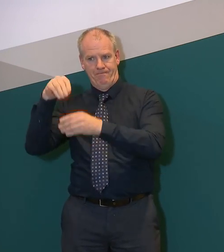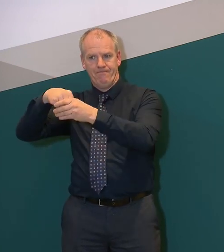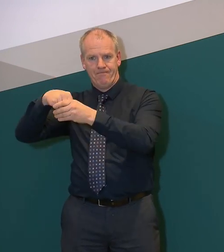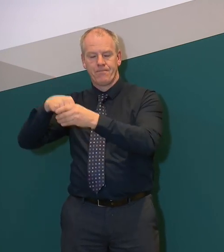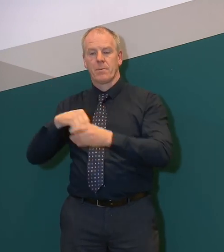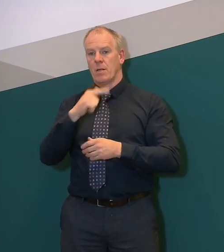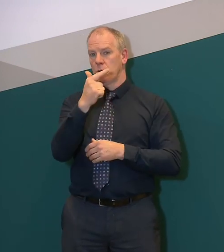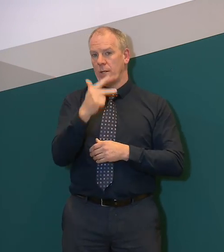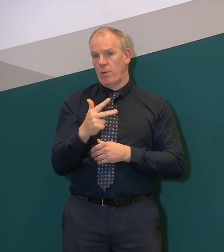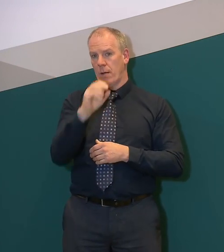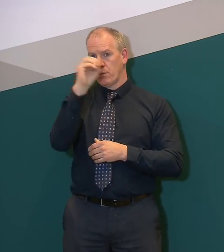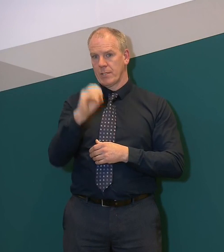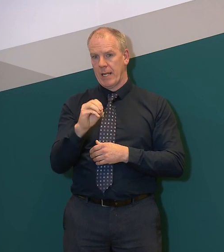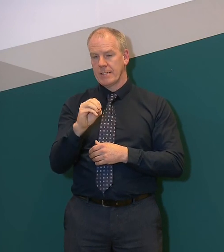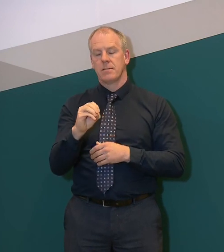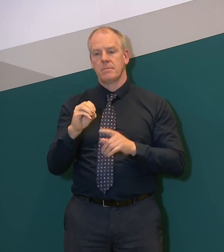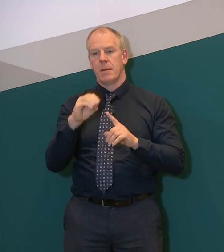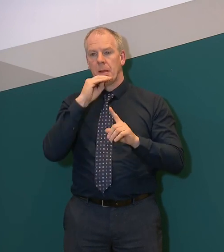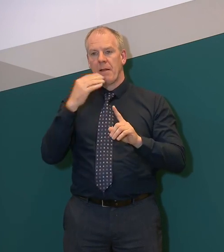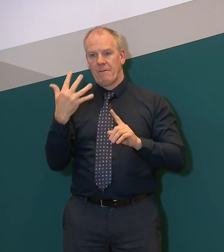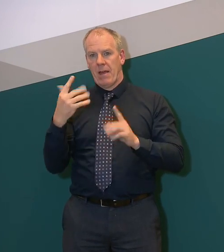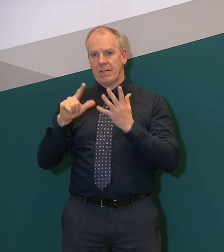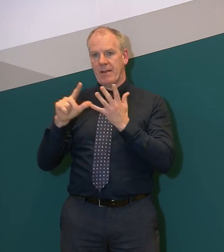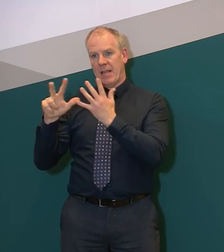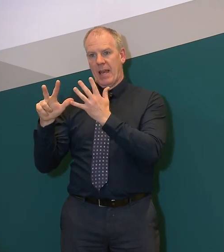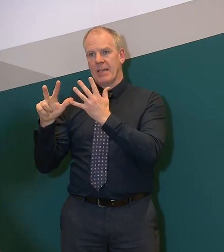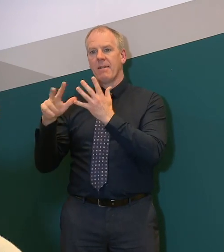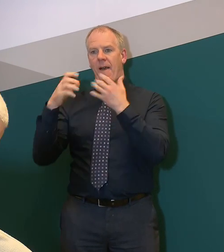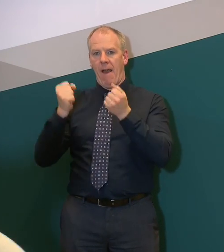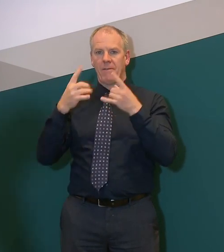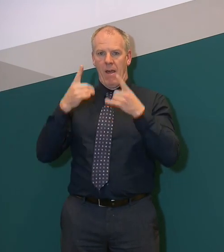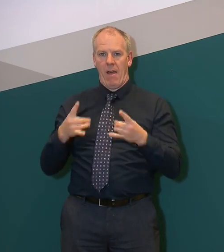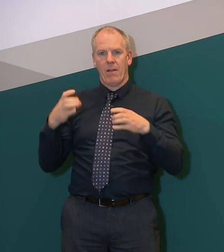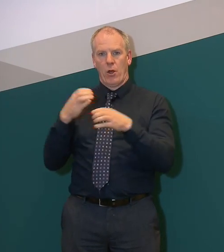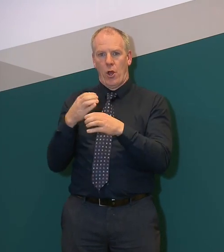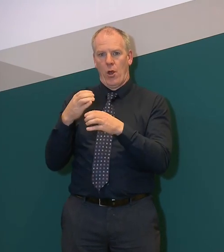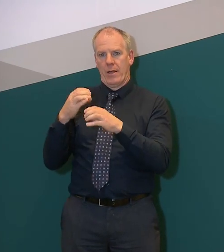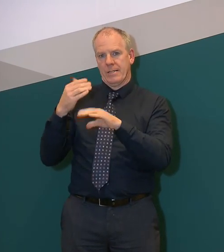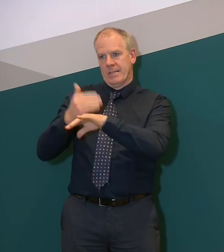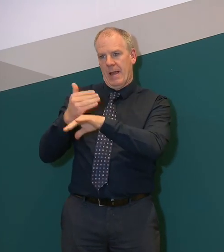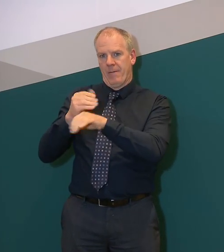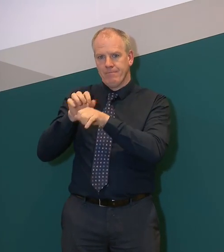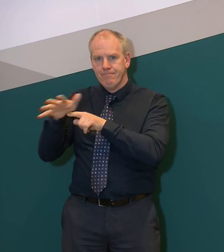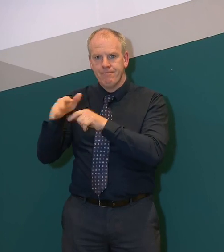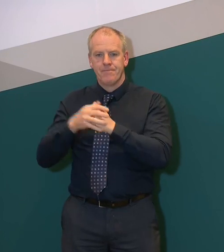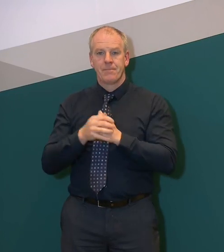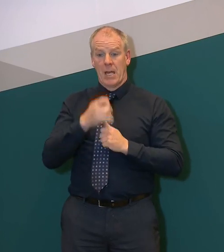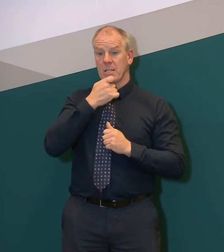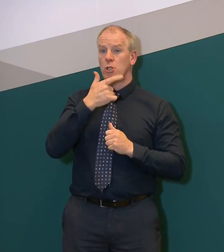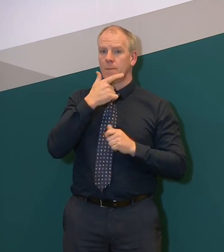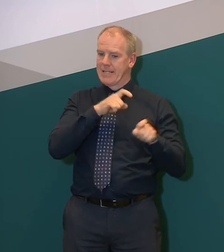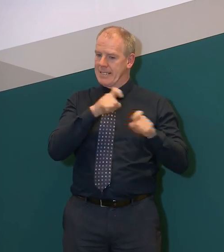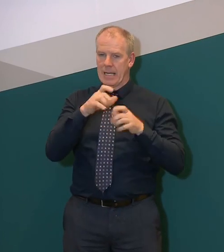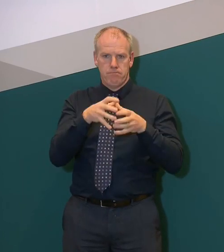and 23%, or 578, were associated with healthcare workers. And Dublin, again, continues to have the